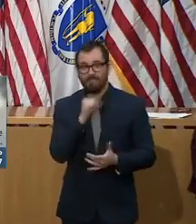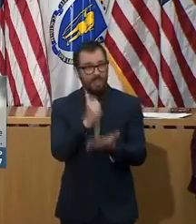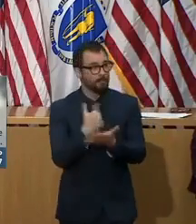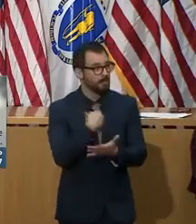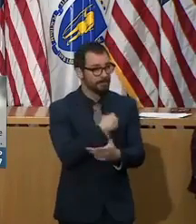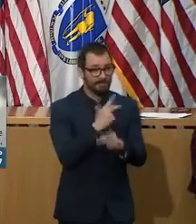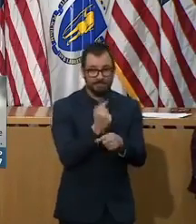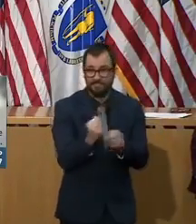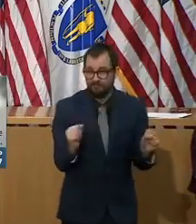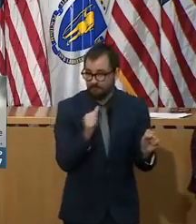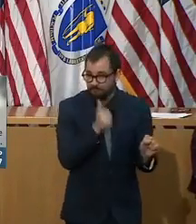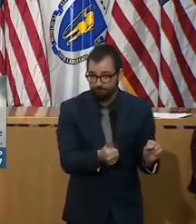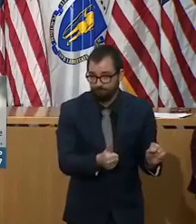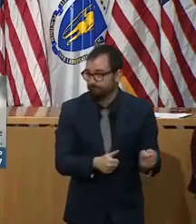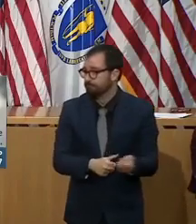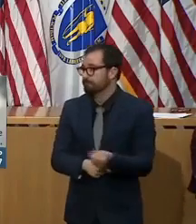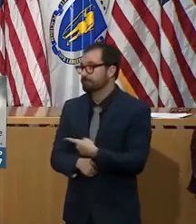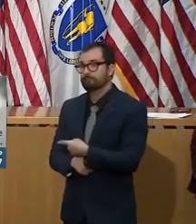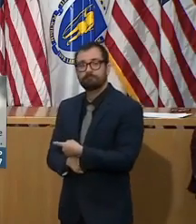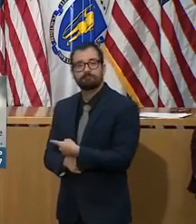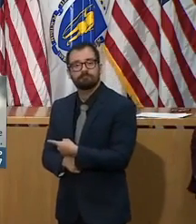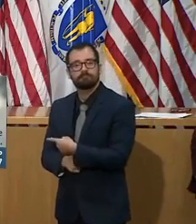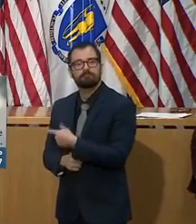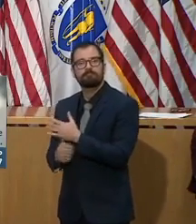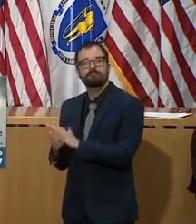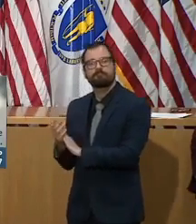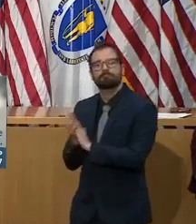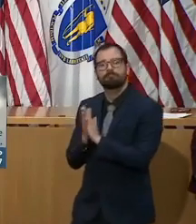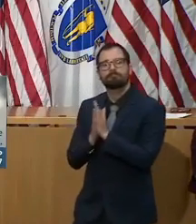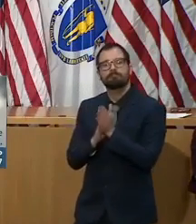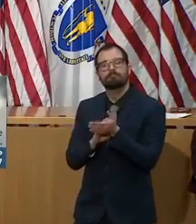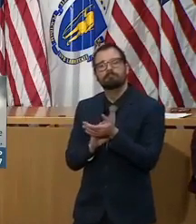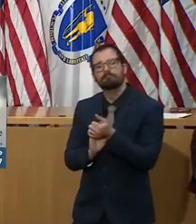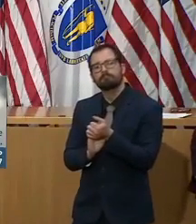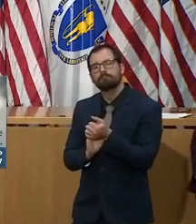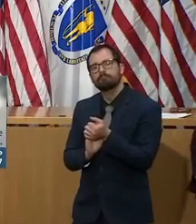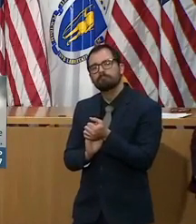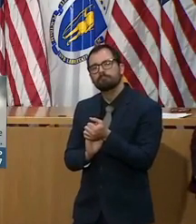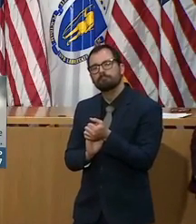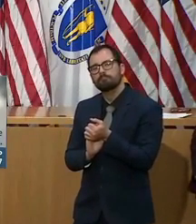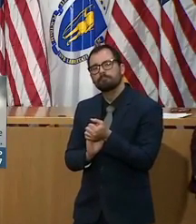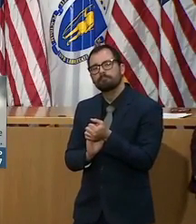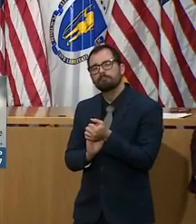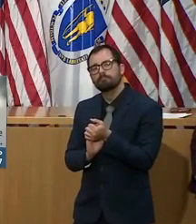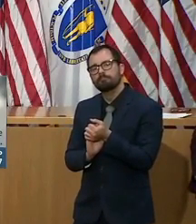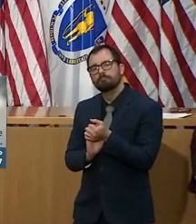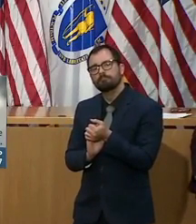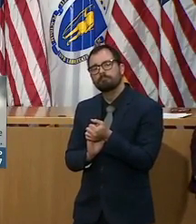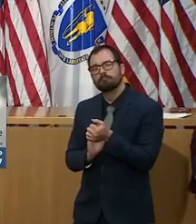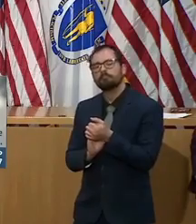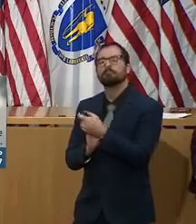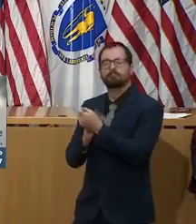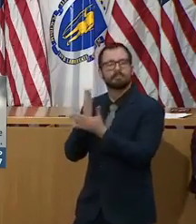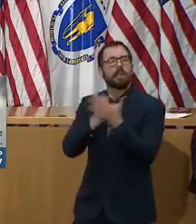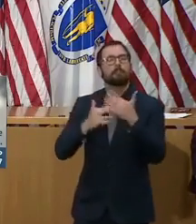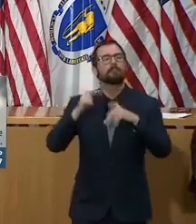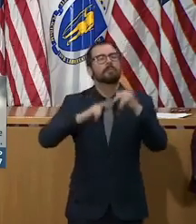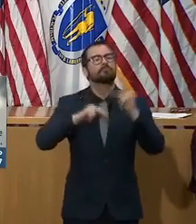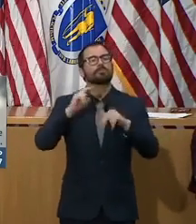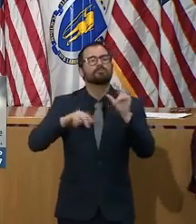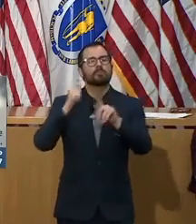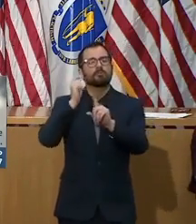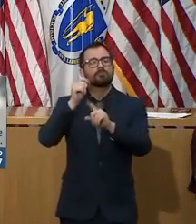construction statewide, but there were some municipalities that didn't want that to happen and shut it down. So I guess that's where the question